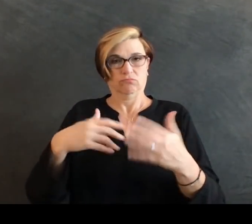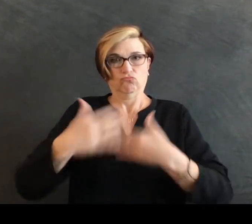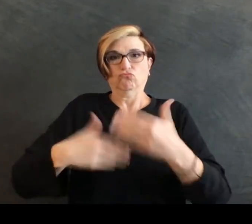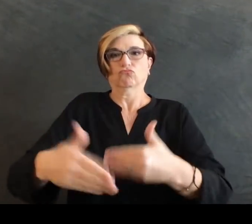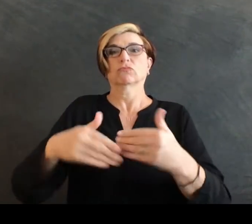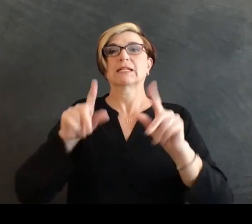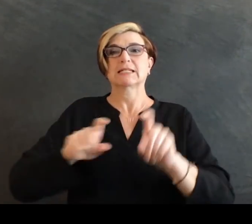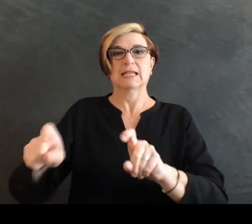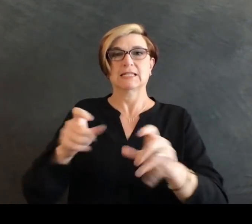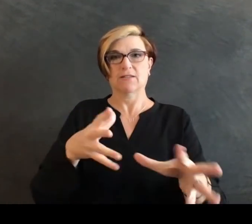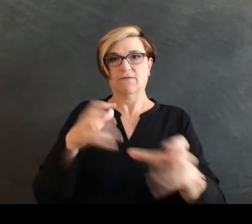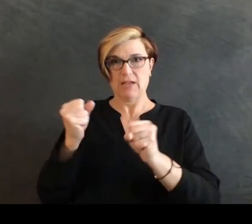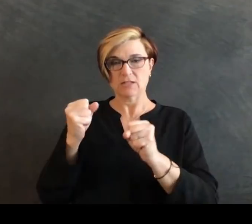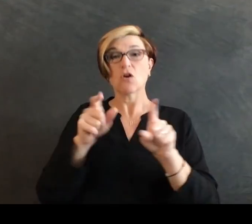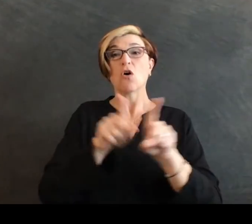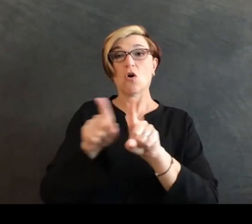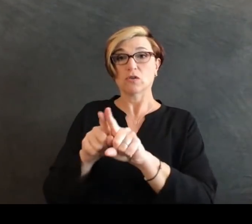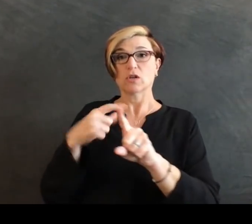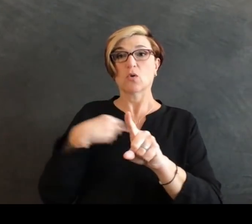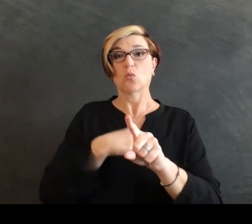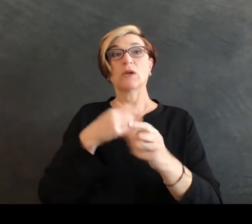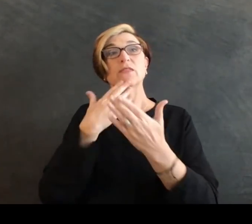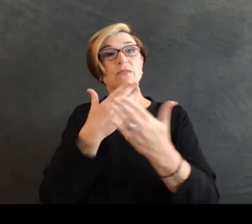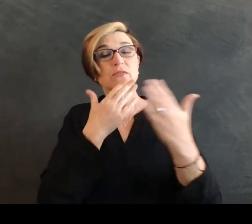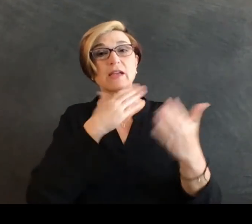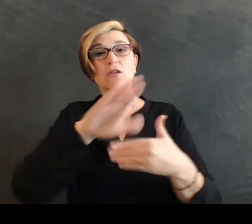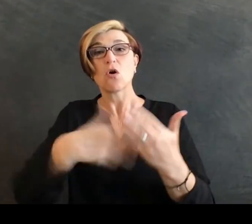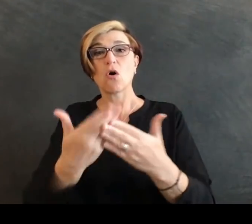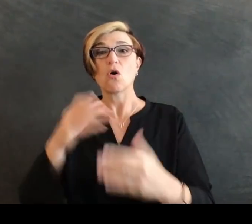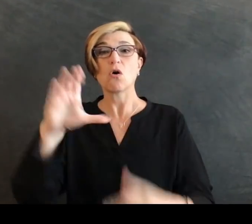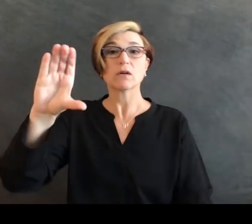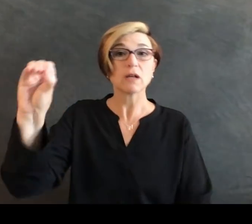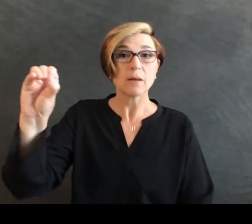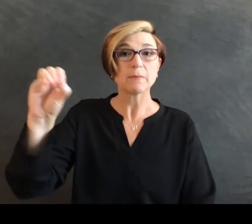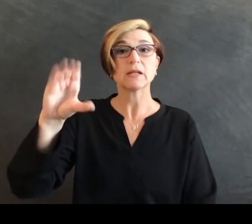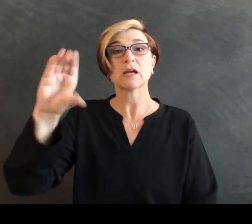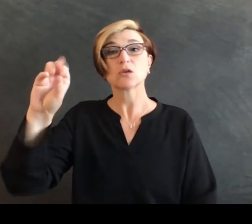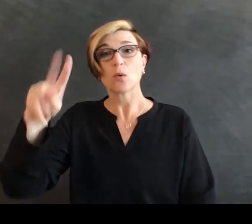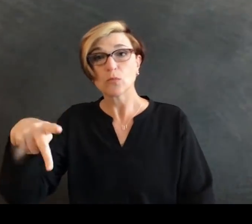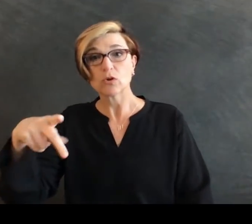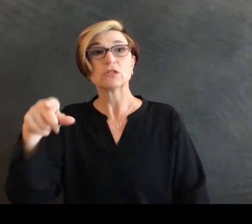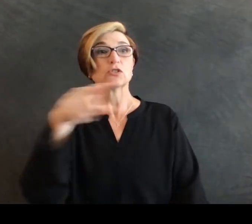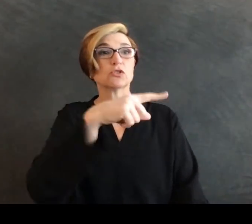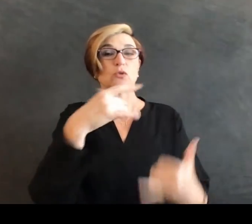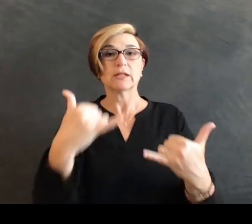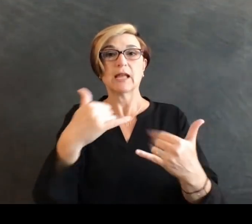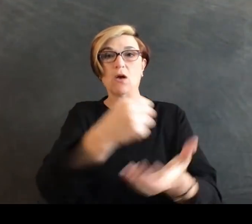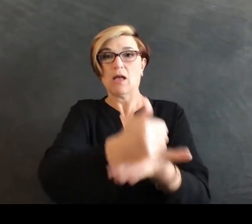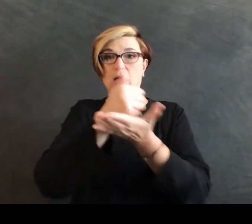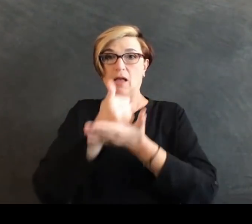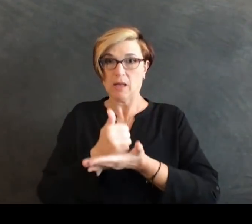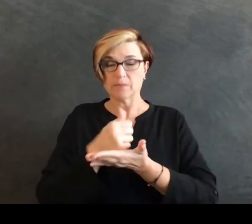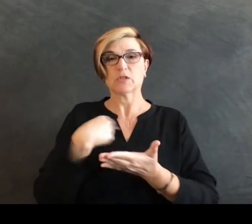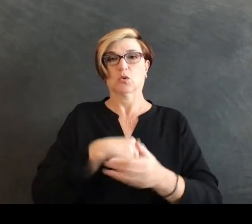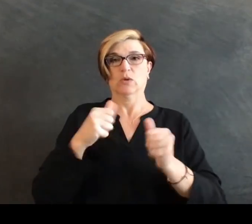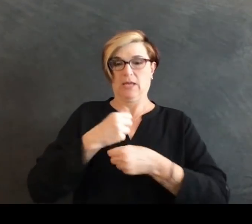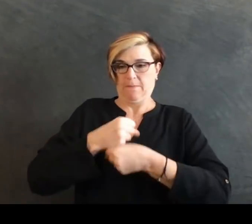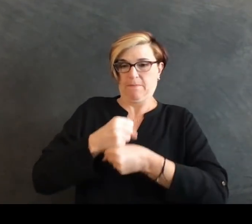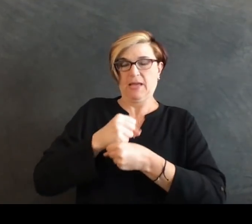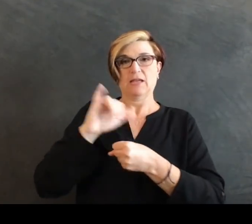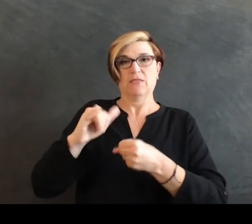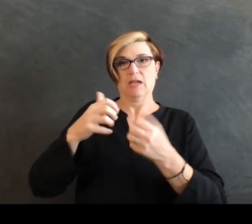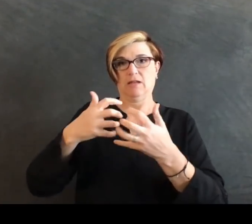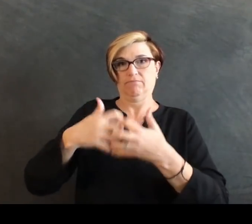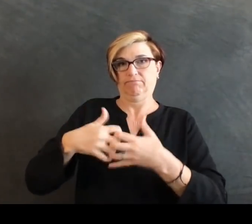willingness to work with us quickly to develop and distribute those tests. We've had a substantial addition to testing with